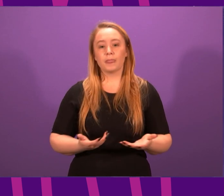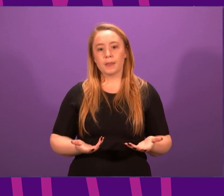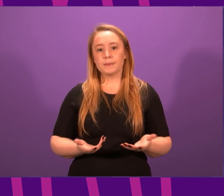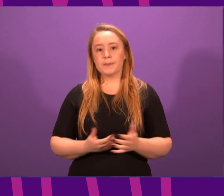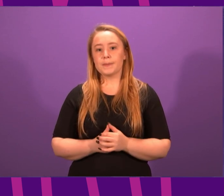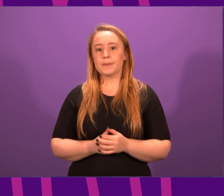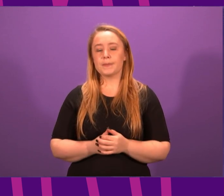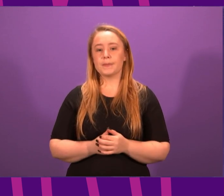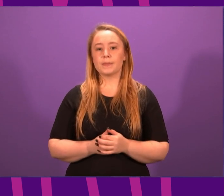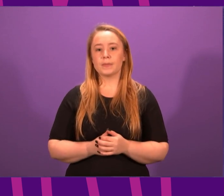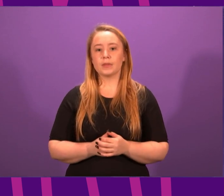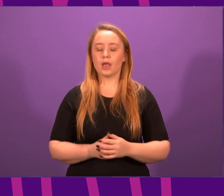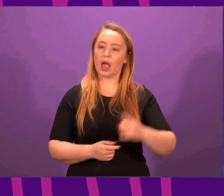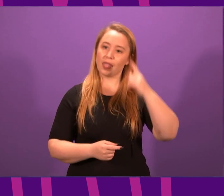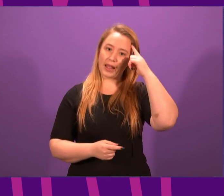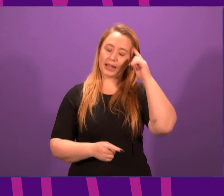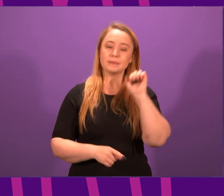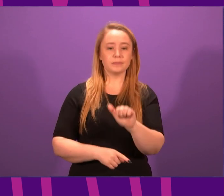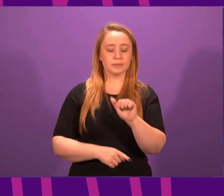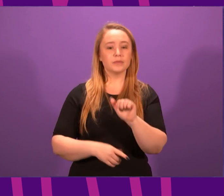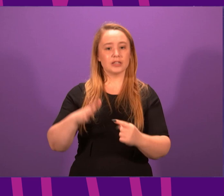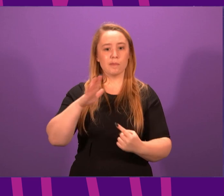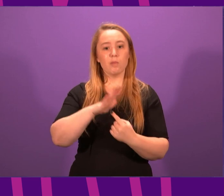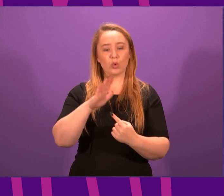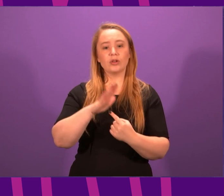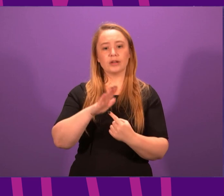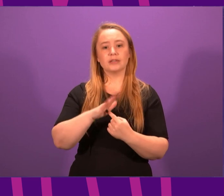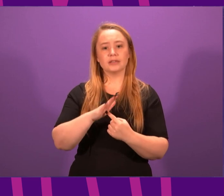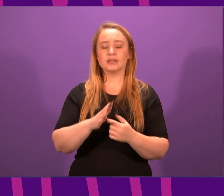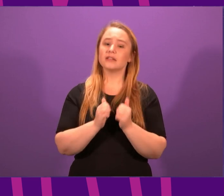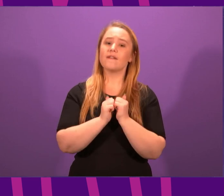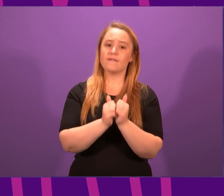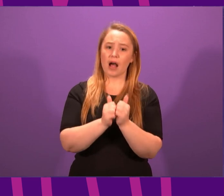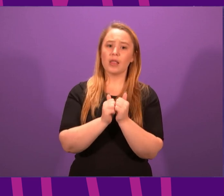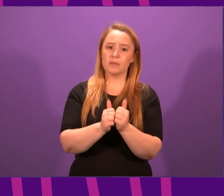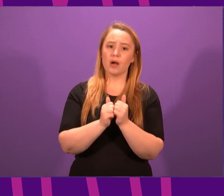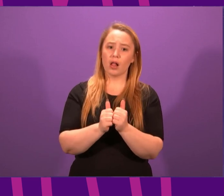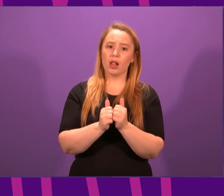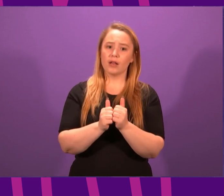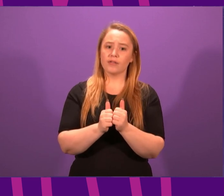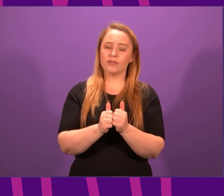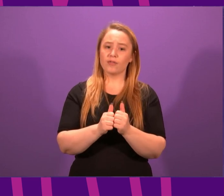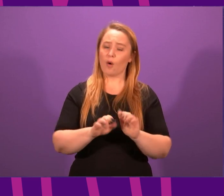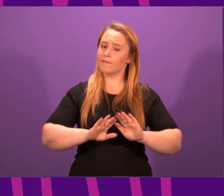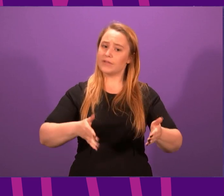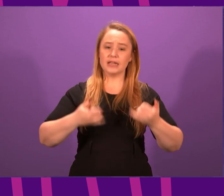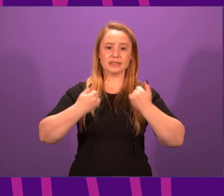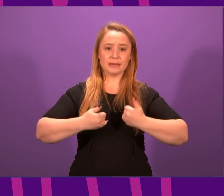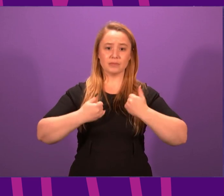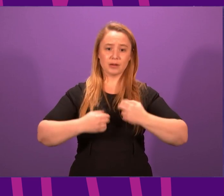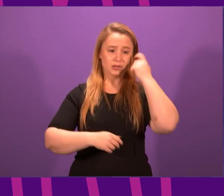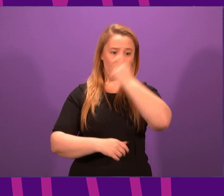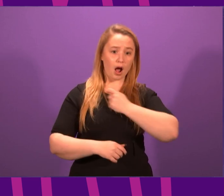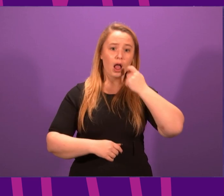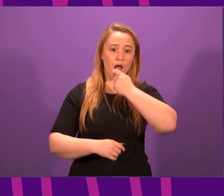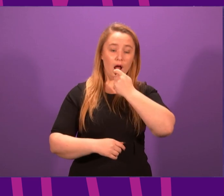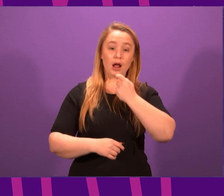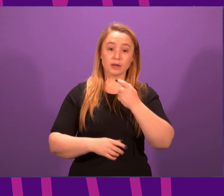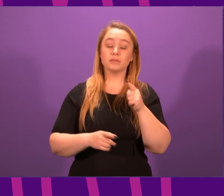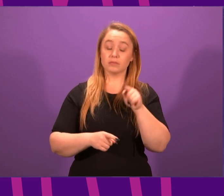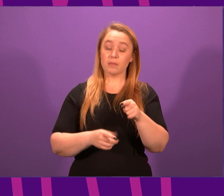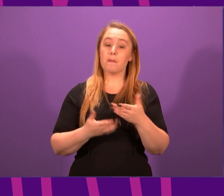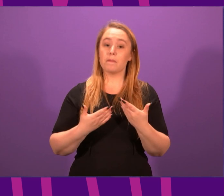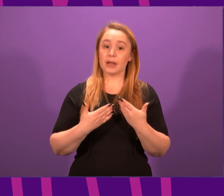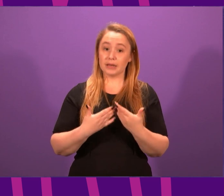We think it is important and valuable to extend asymptomatic testing. We have done that already. The